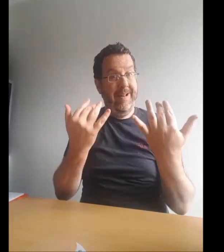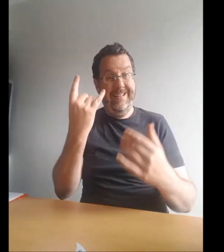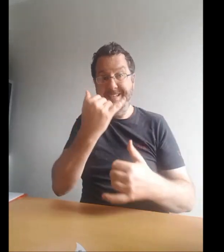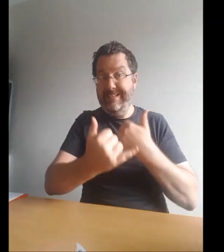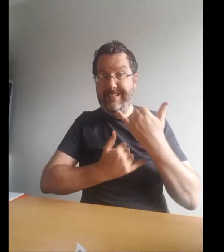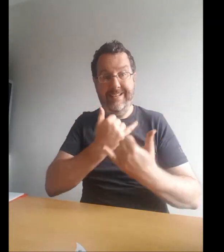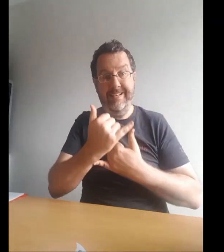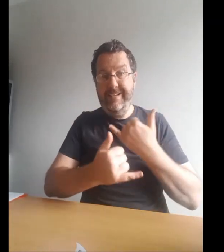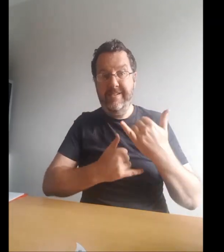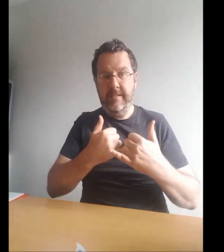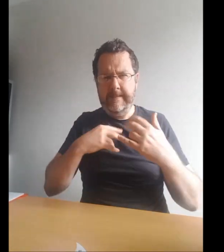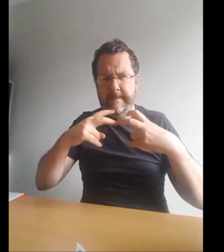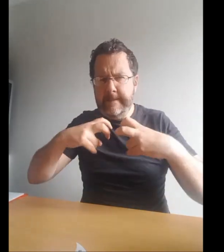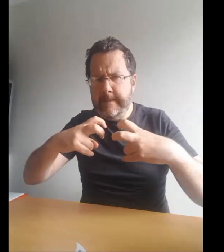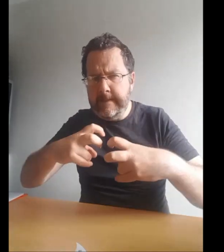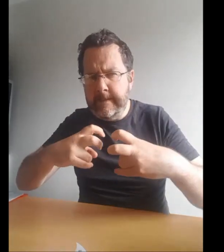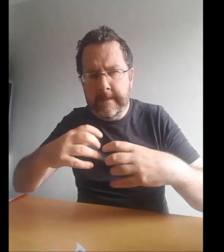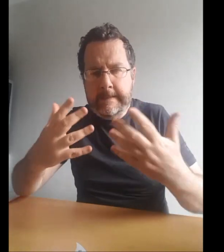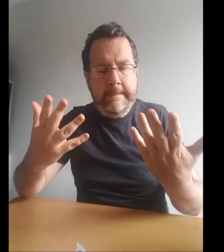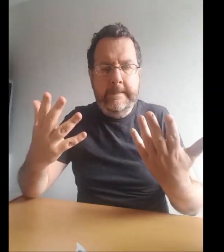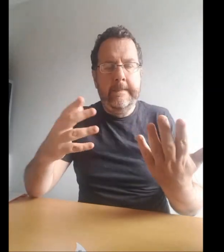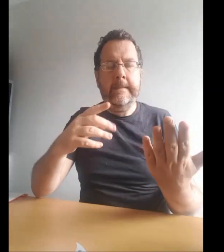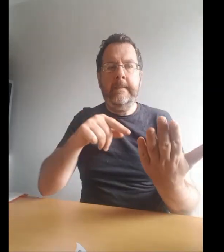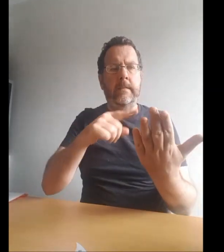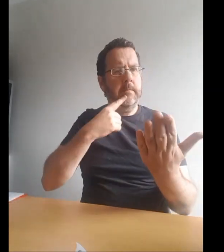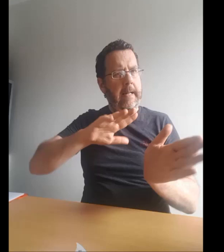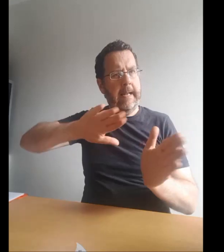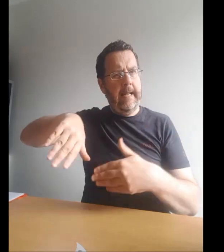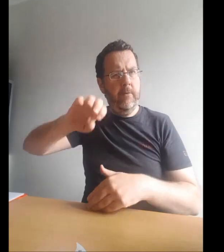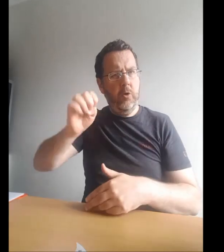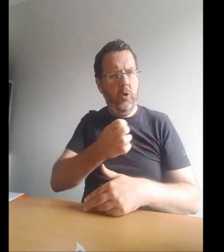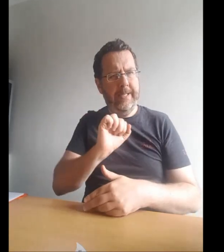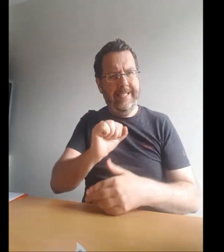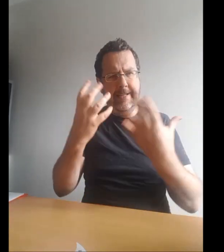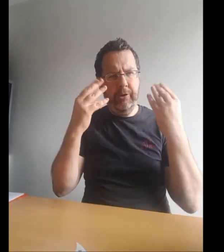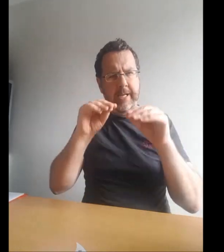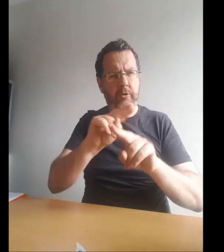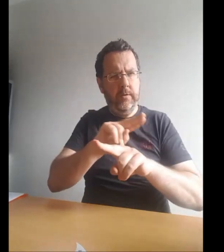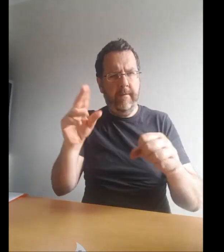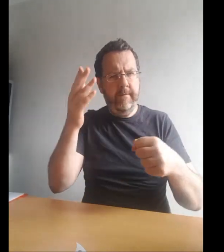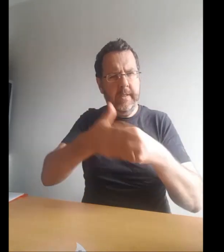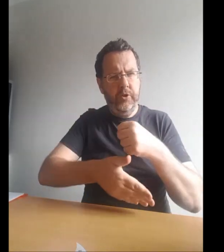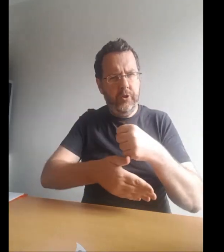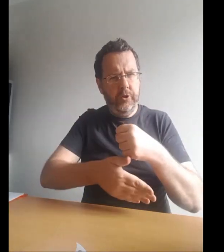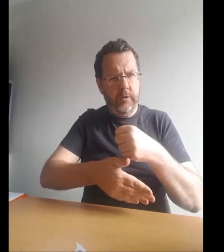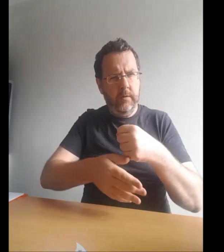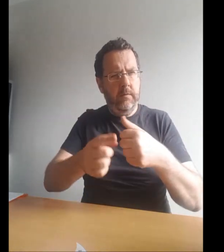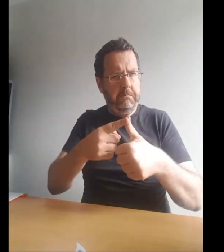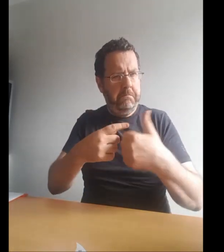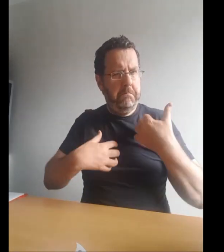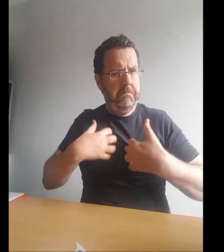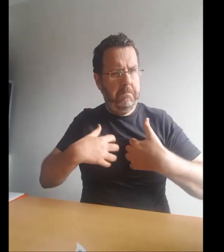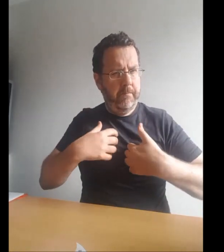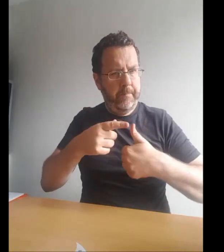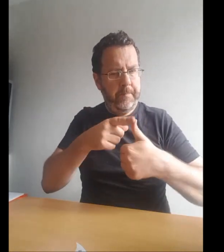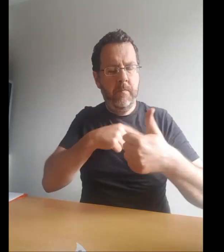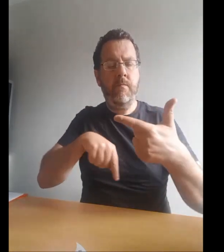years he did stay. I haven't found that in my research yet, but we know that he left early. He didn't finish his education. So that's interesting